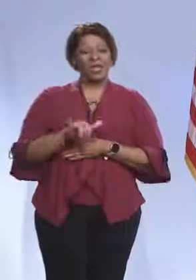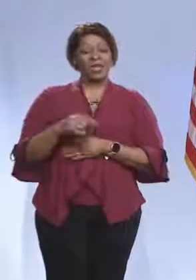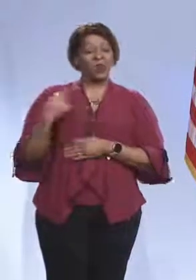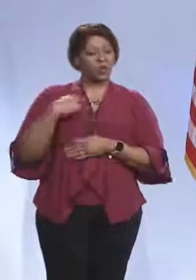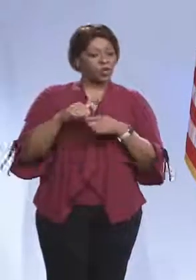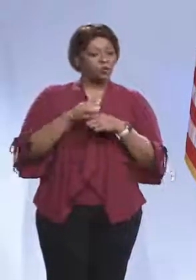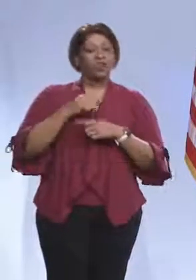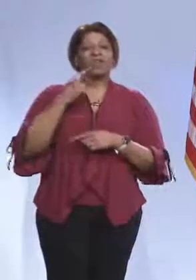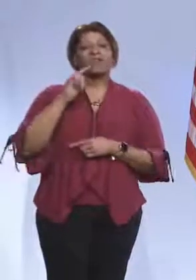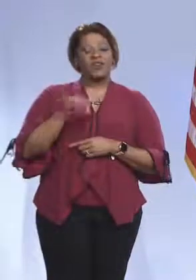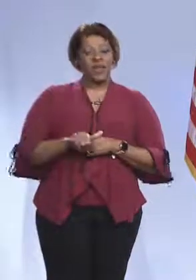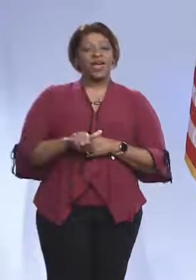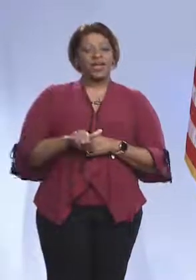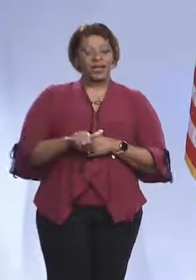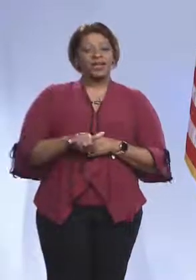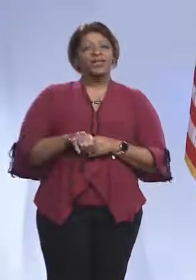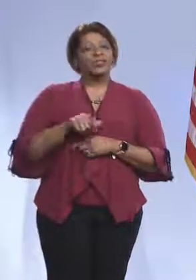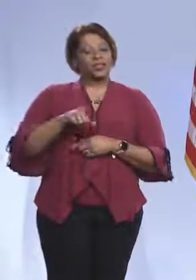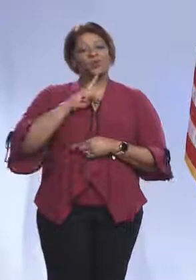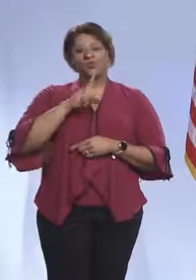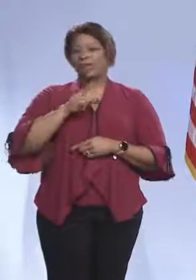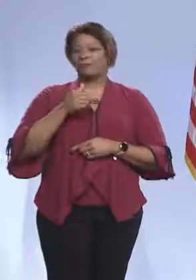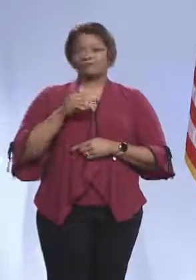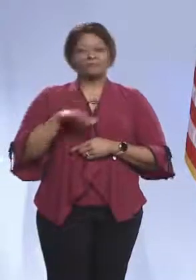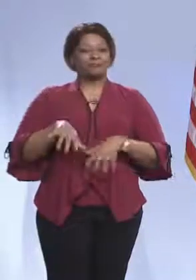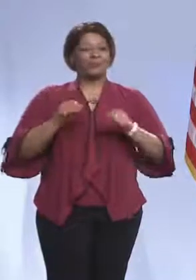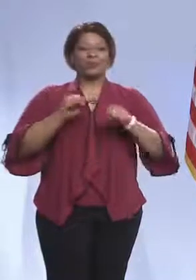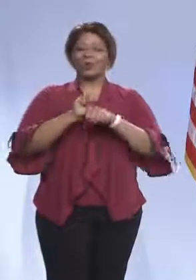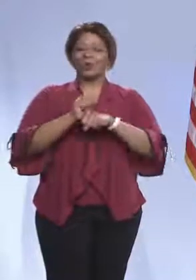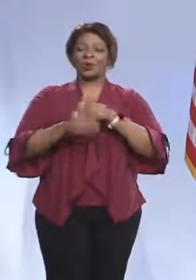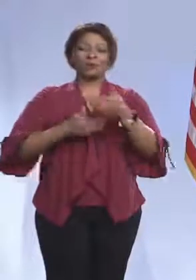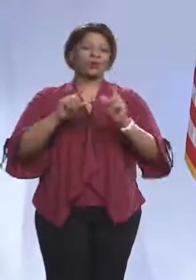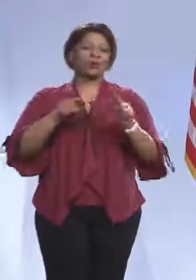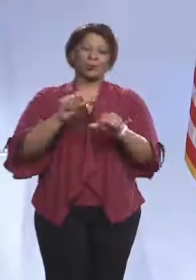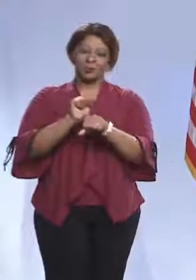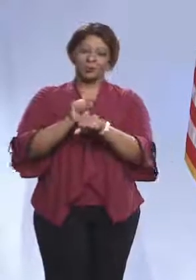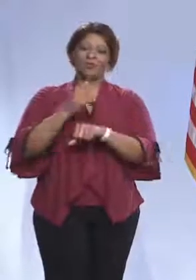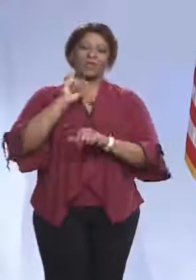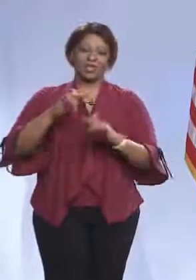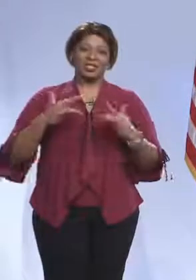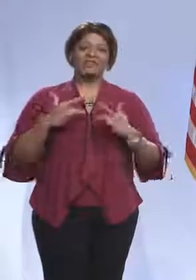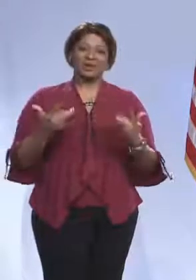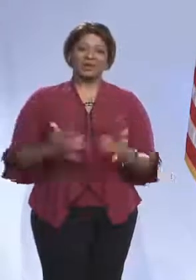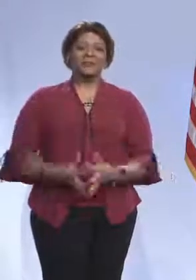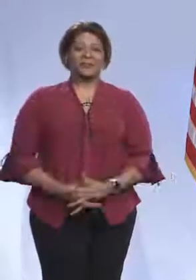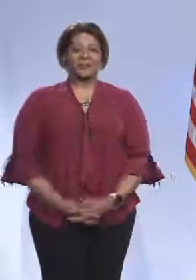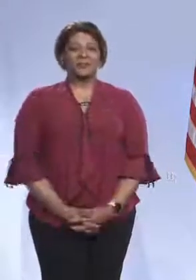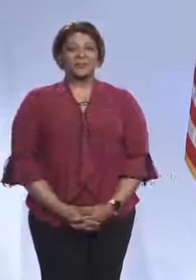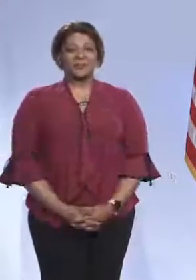train for. And so they're really stepping up to the plate and coming to work now for this event.